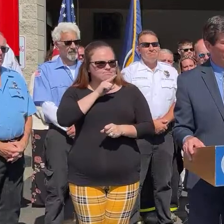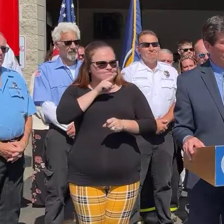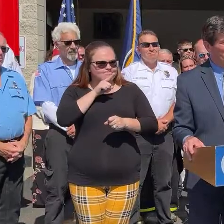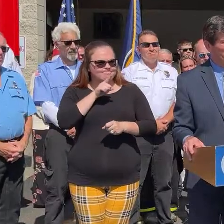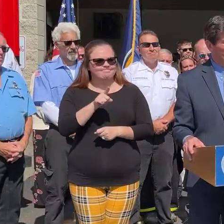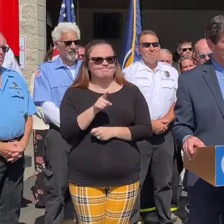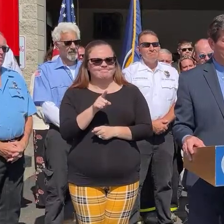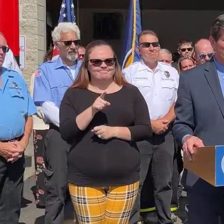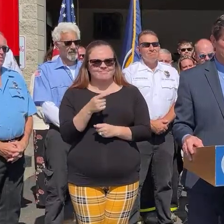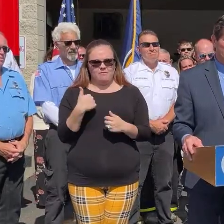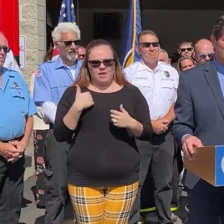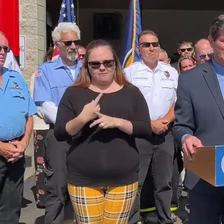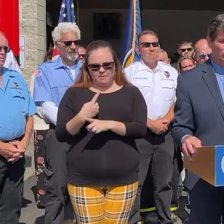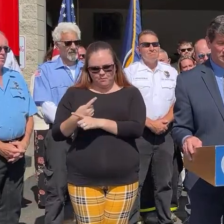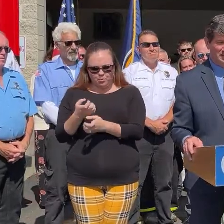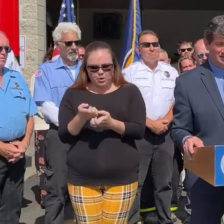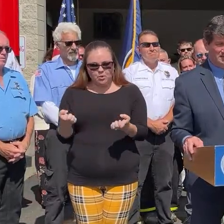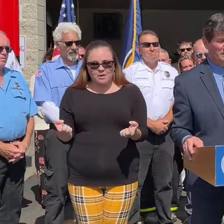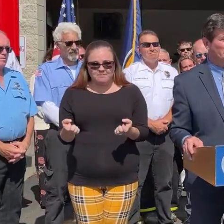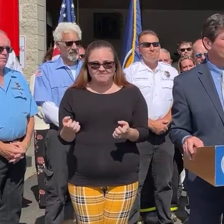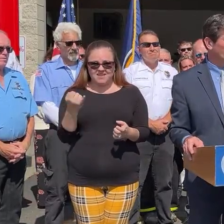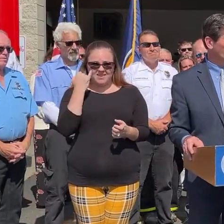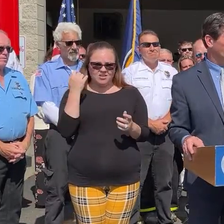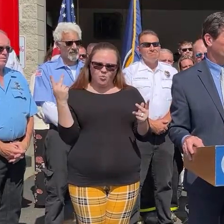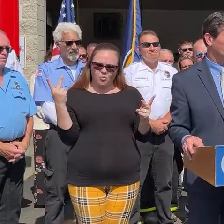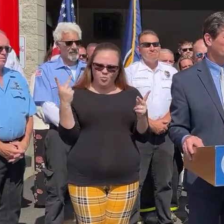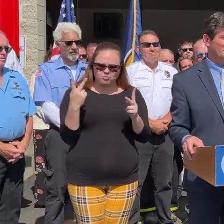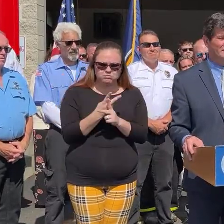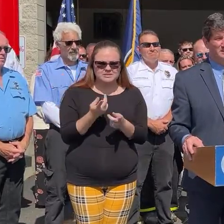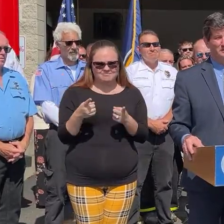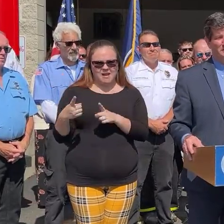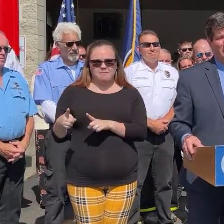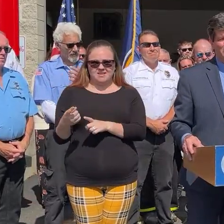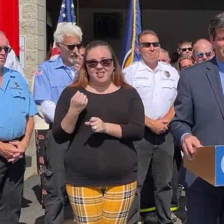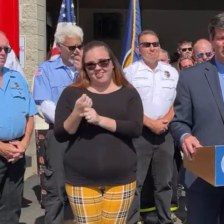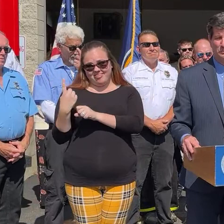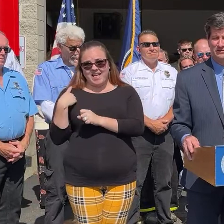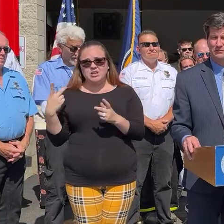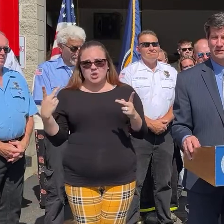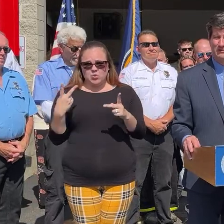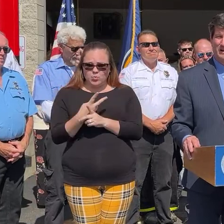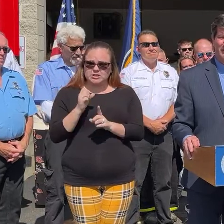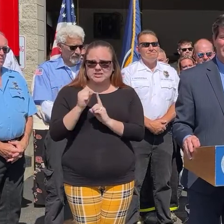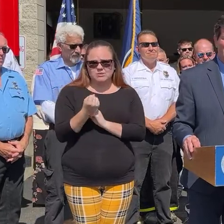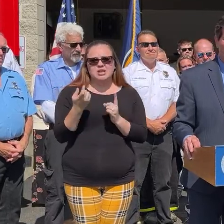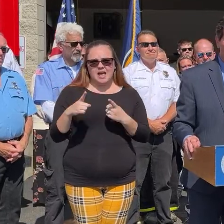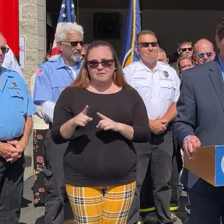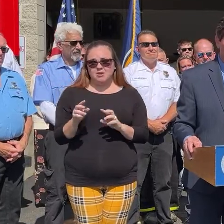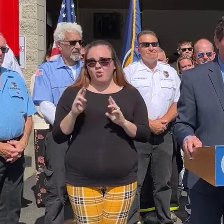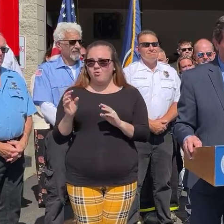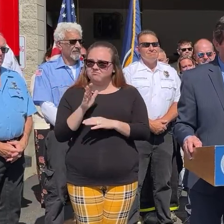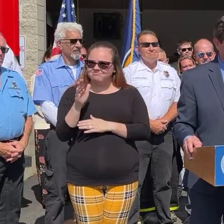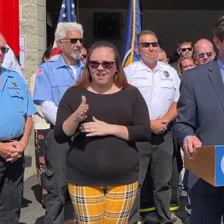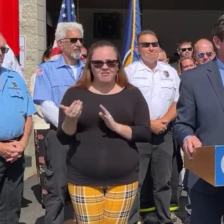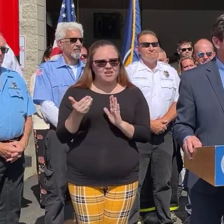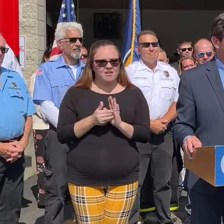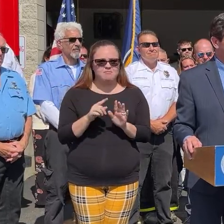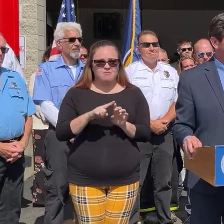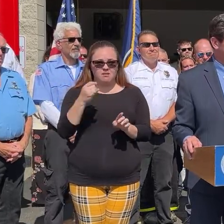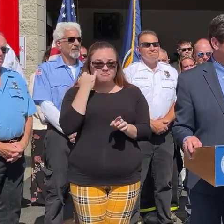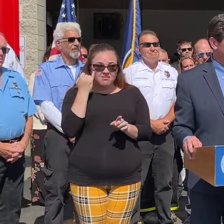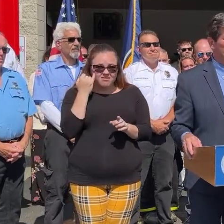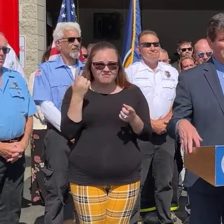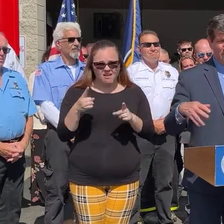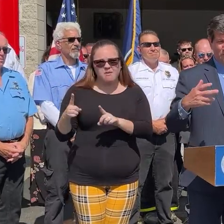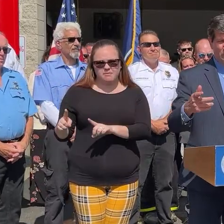we have appropriate equipment as needed in the worst case scenario. We went through the worst case scenario last year. Hopefully we never have that again, but we want to ensure